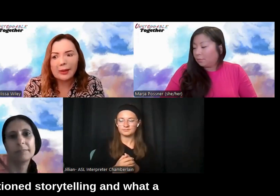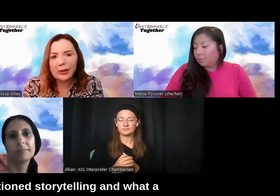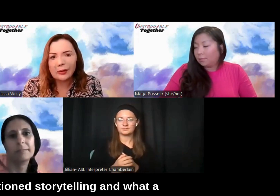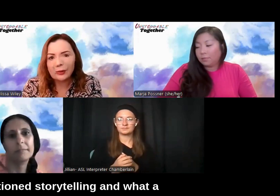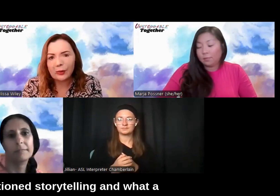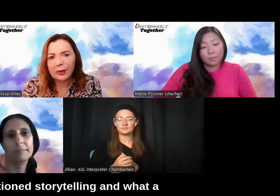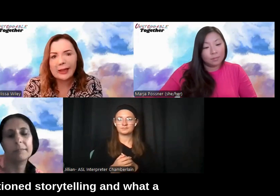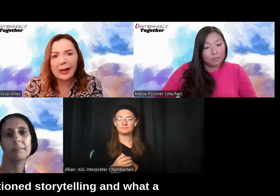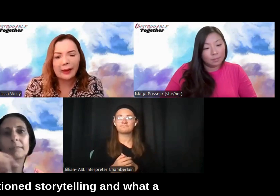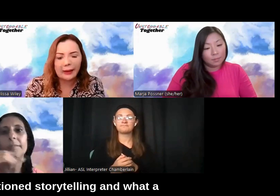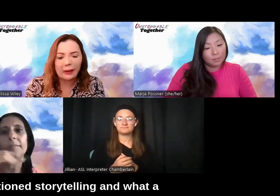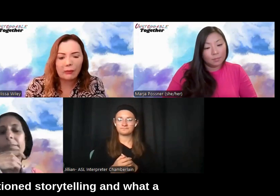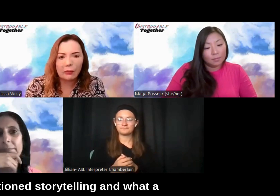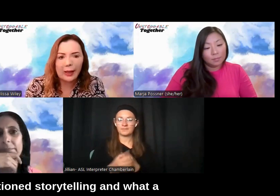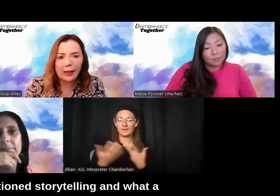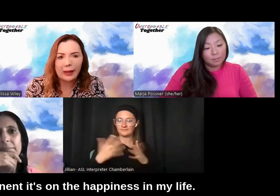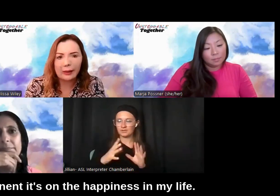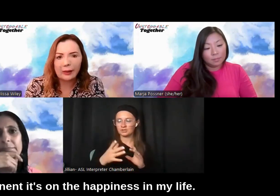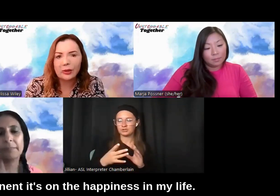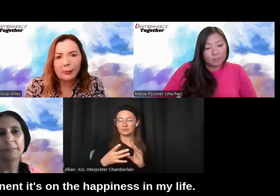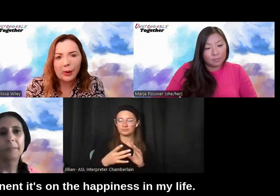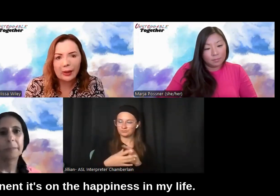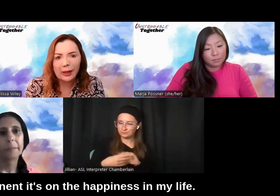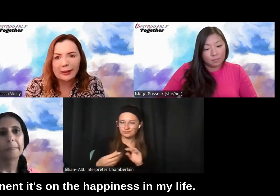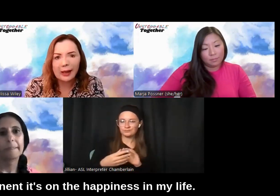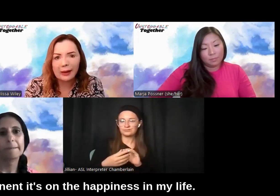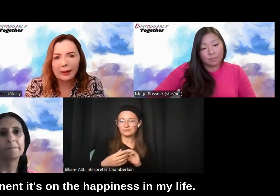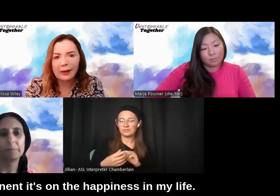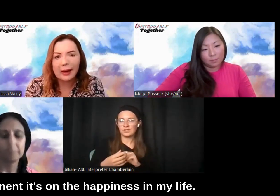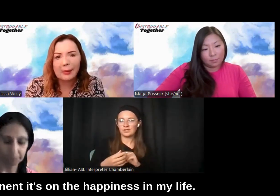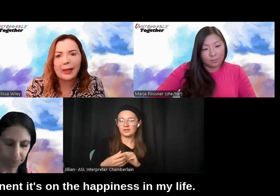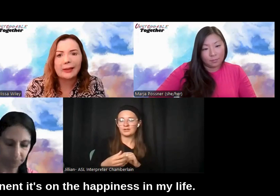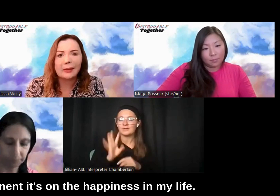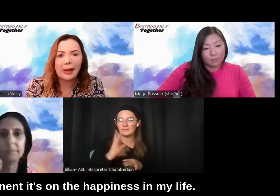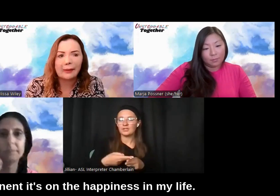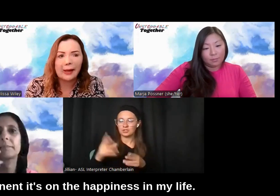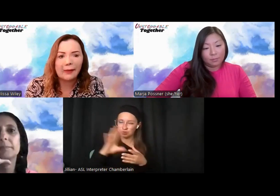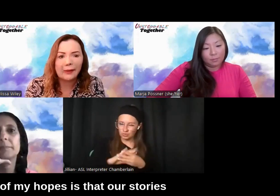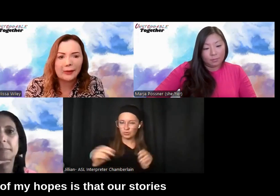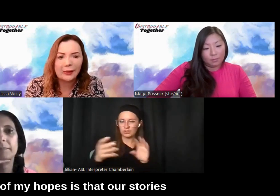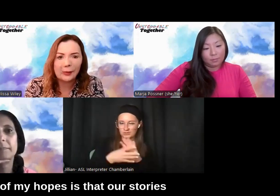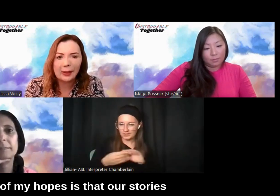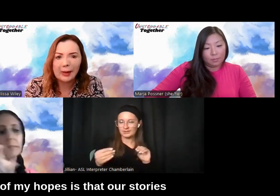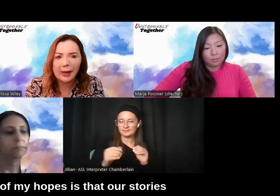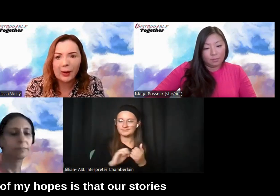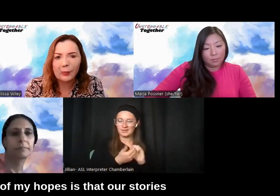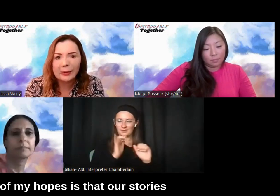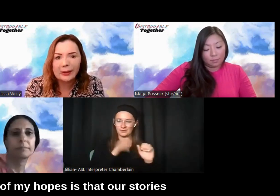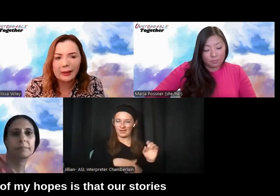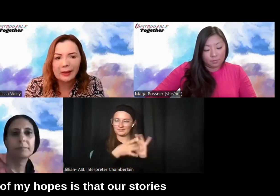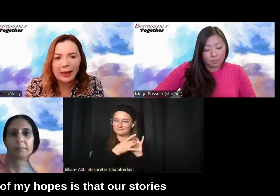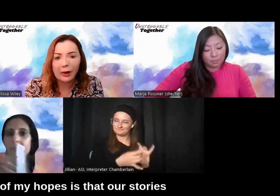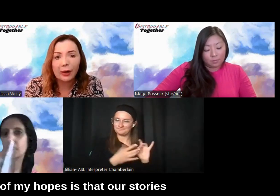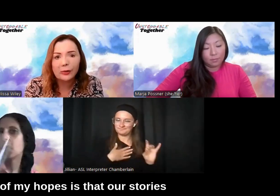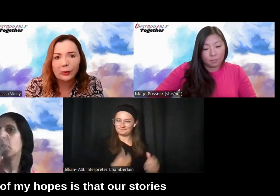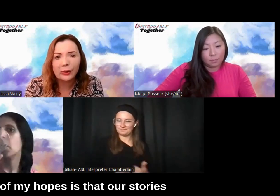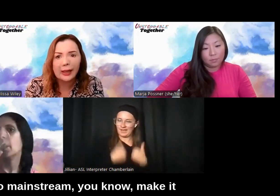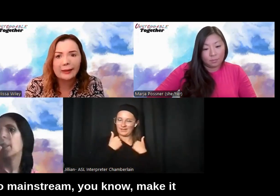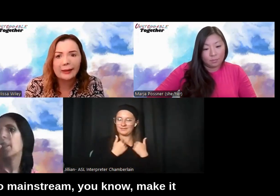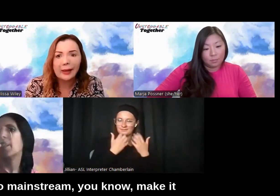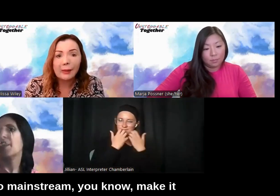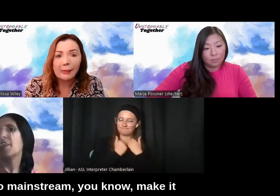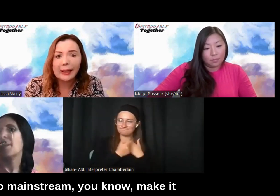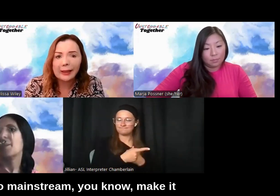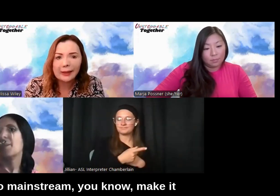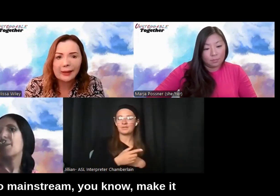I mentioned storytelling and what a huge component it's had on the happiness in my life. And so one of my hopes is that our